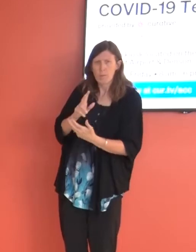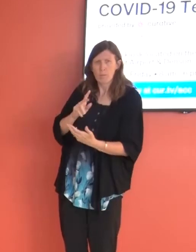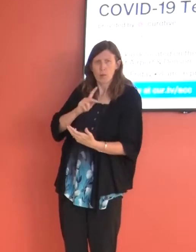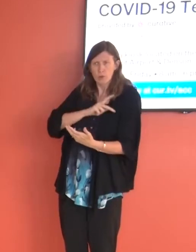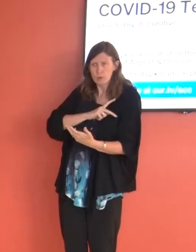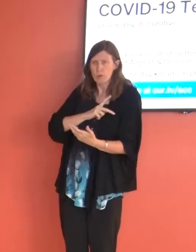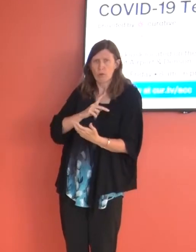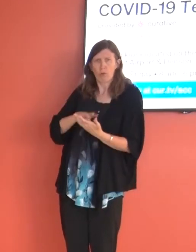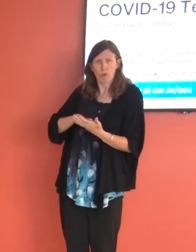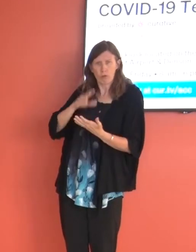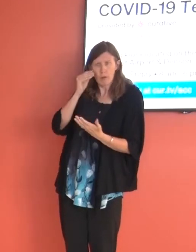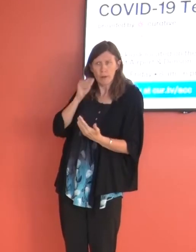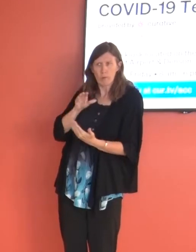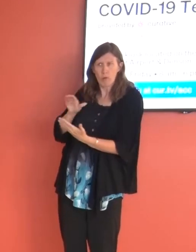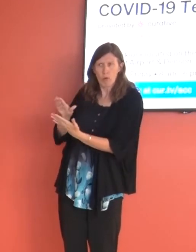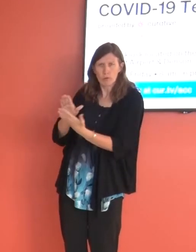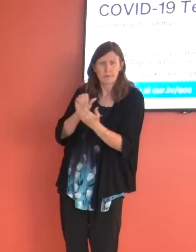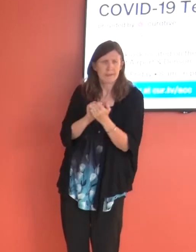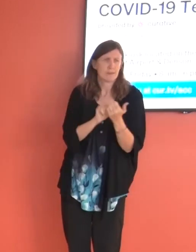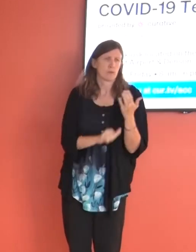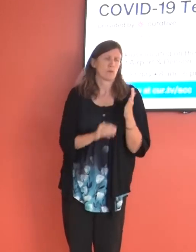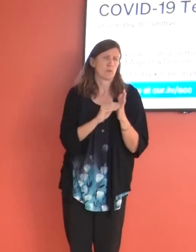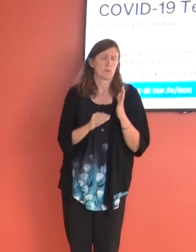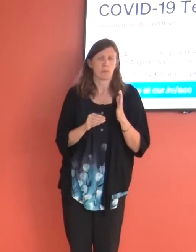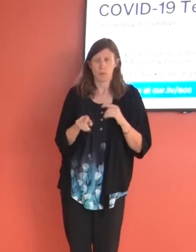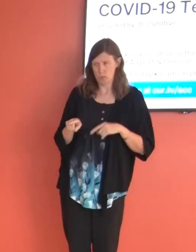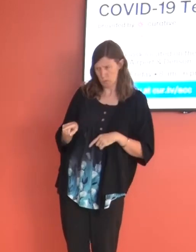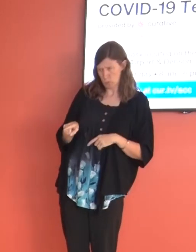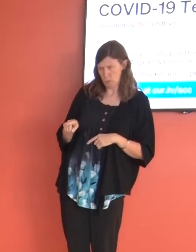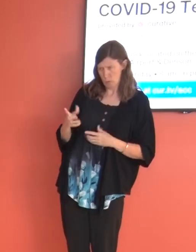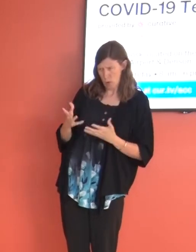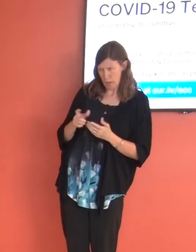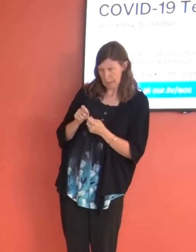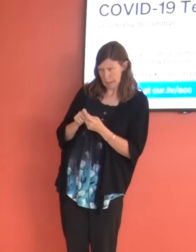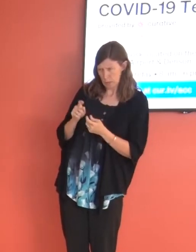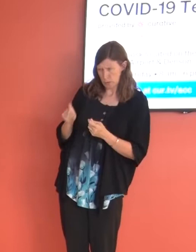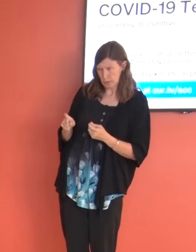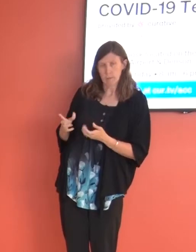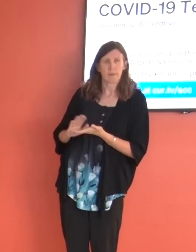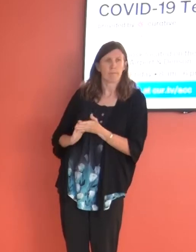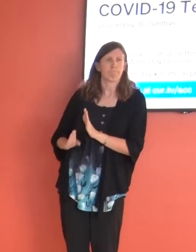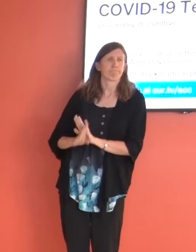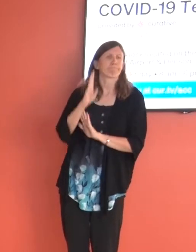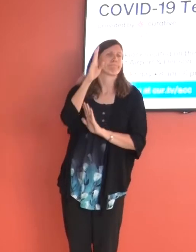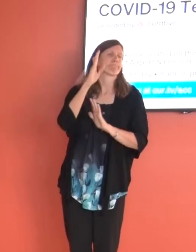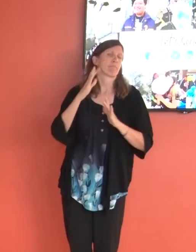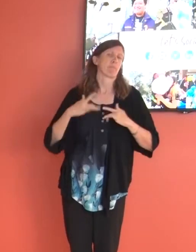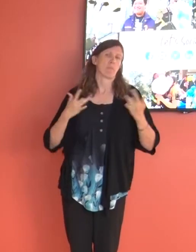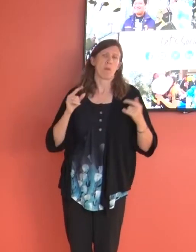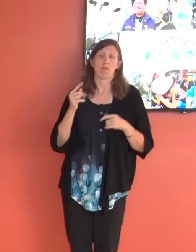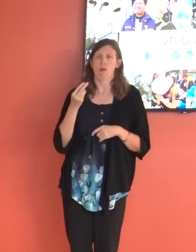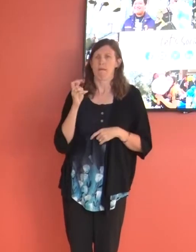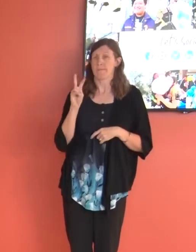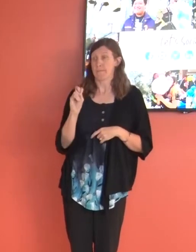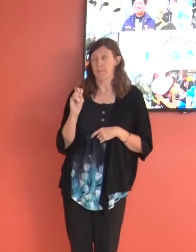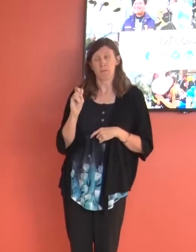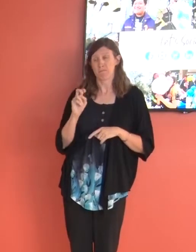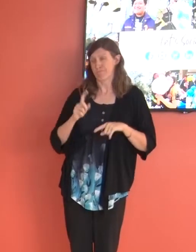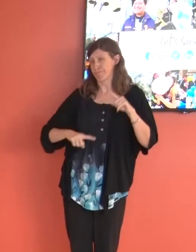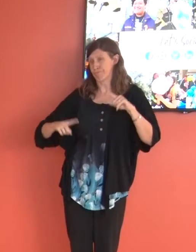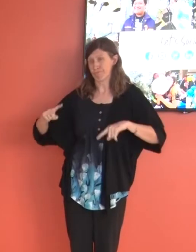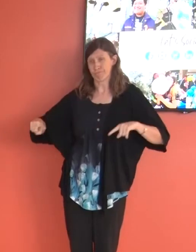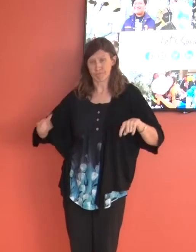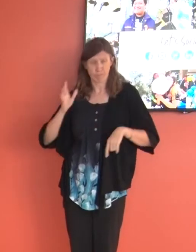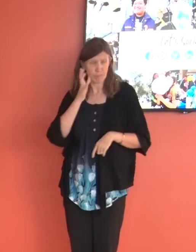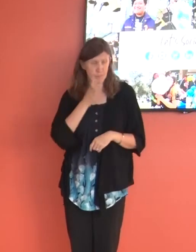right? We need to make sure that each student has exactly what they need to thrive. And that's going to be different for every student.